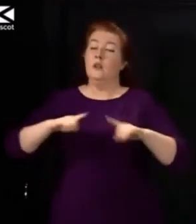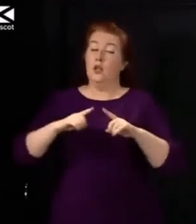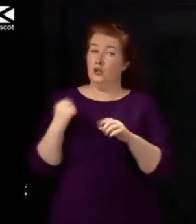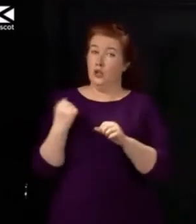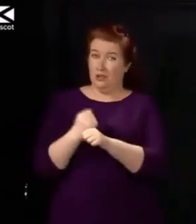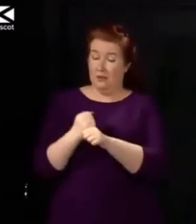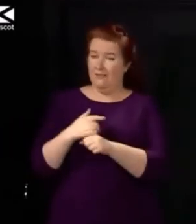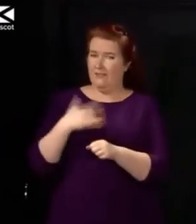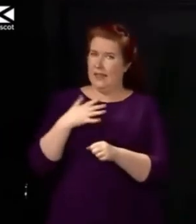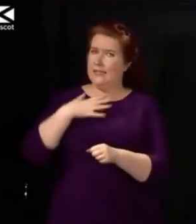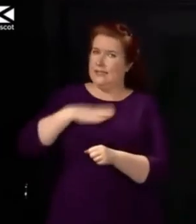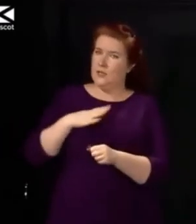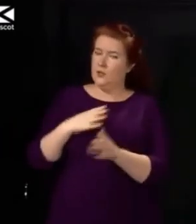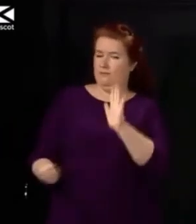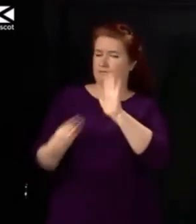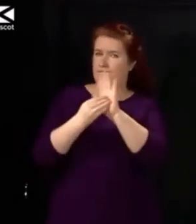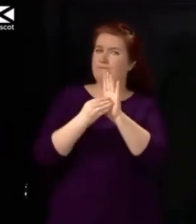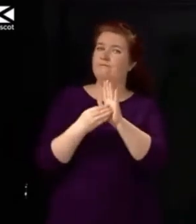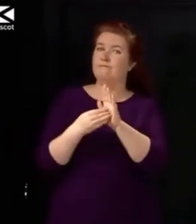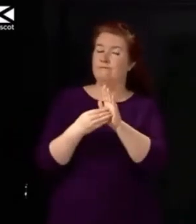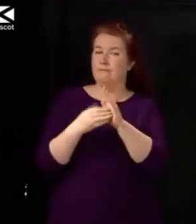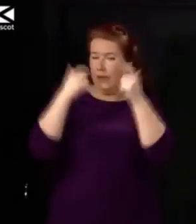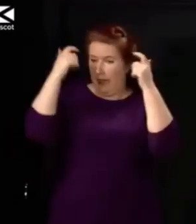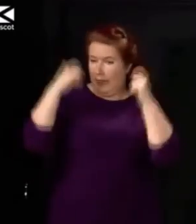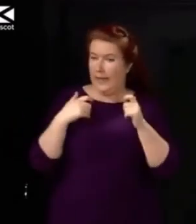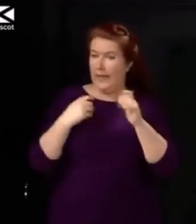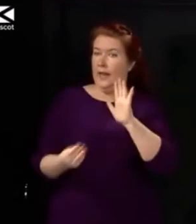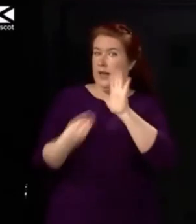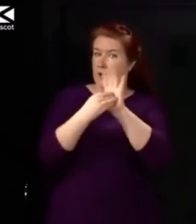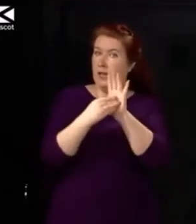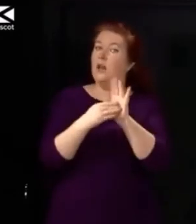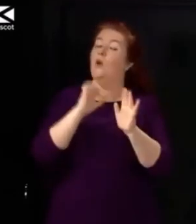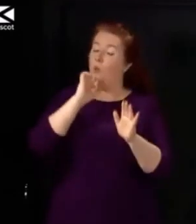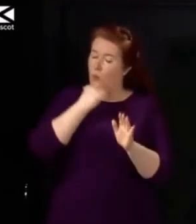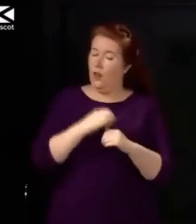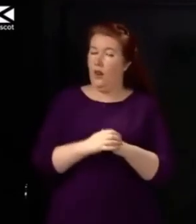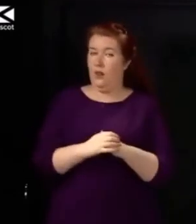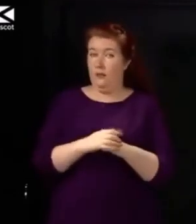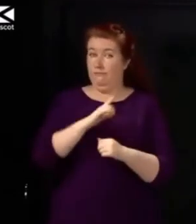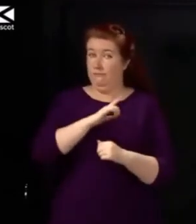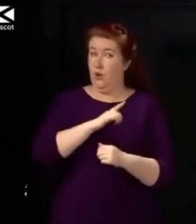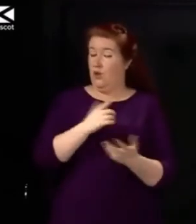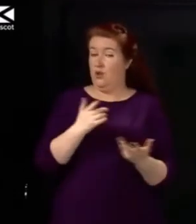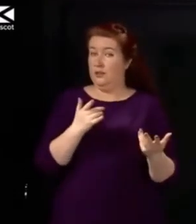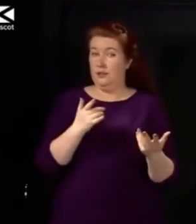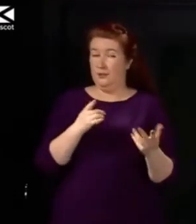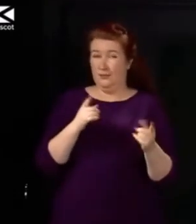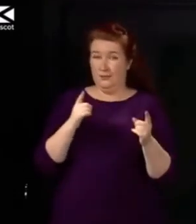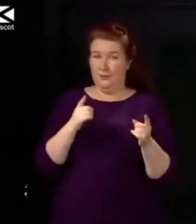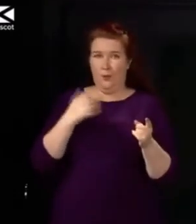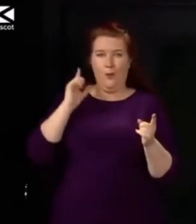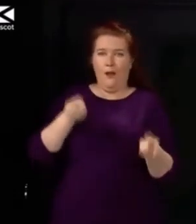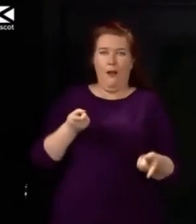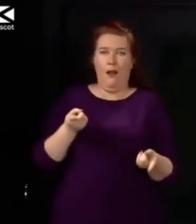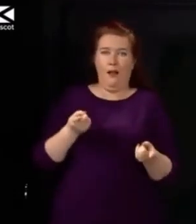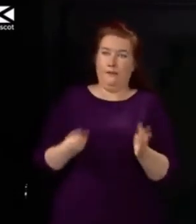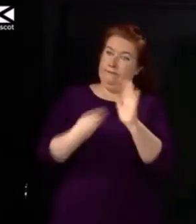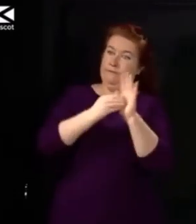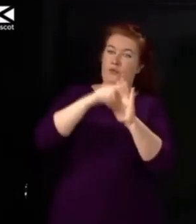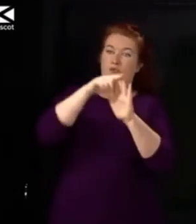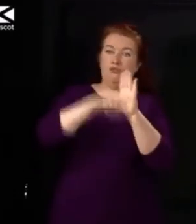that on a legal, regulatory footing, we will do so, because we cannot afford to have restrictions in place right